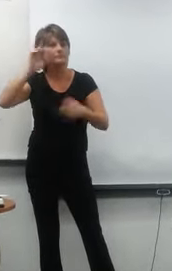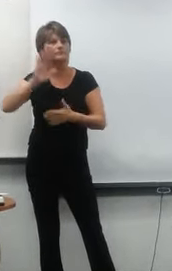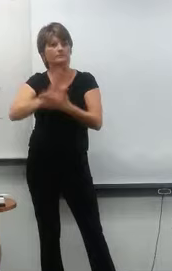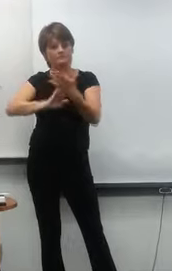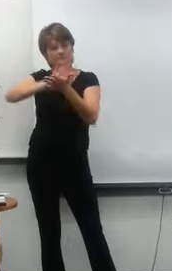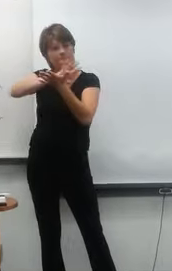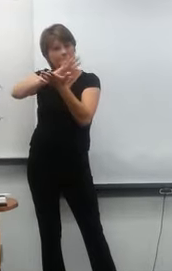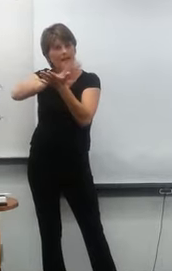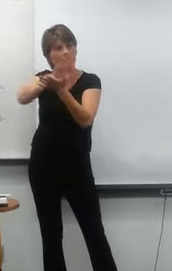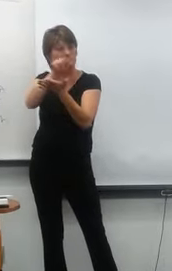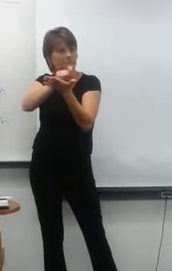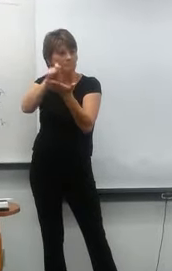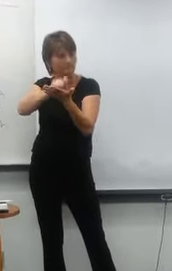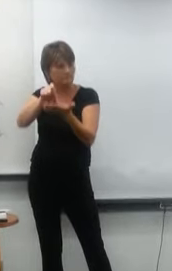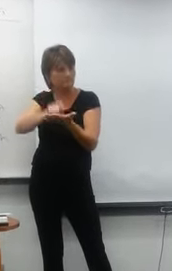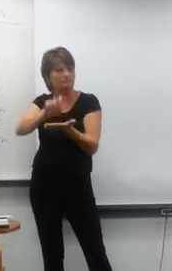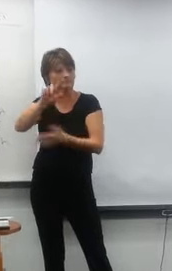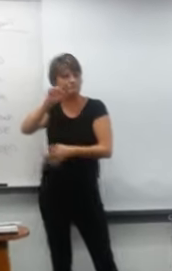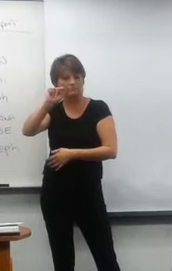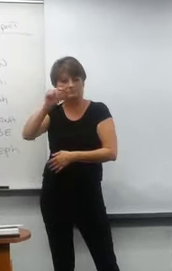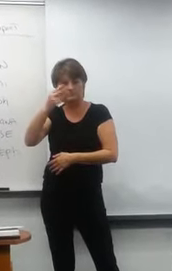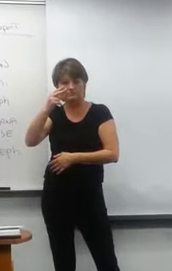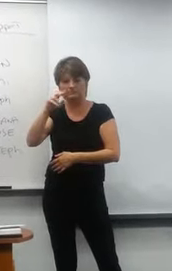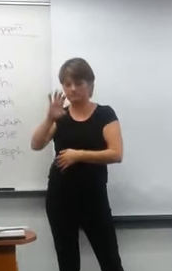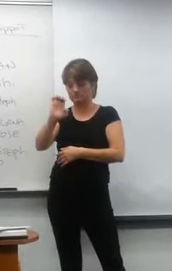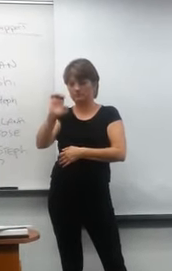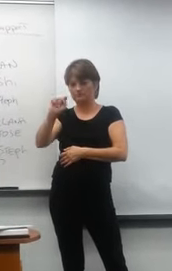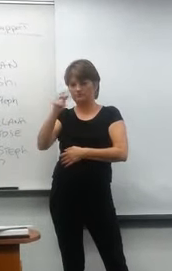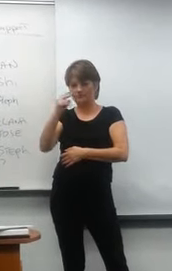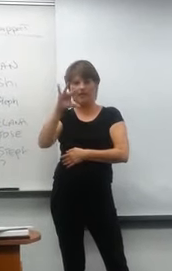and this will show us what you understand, that you've put down